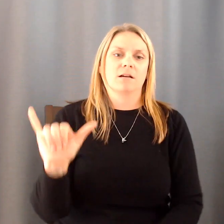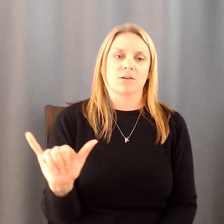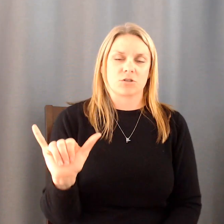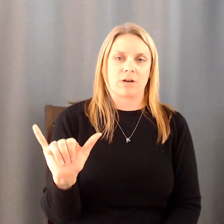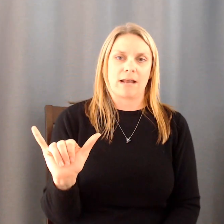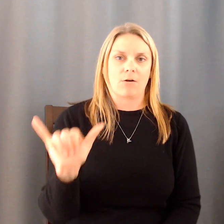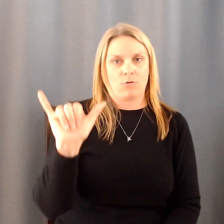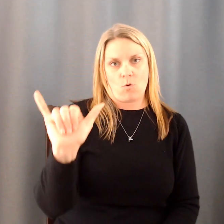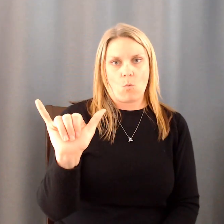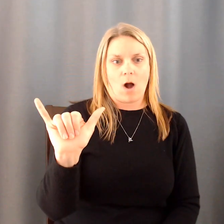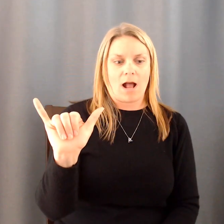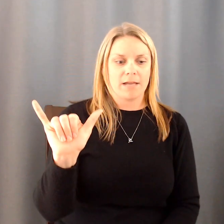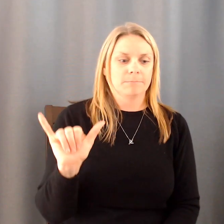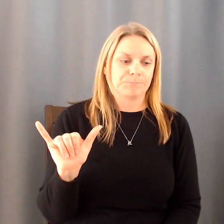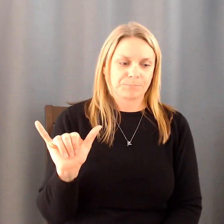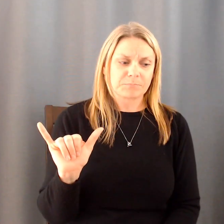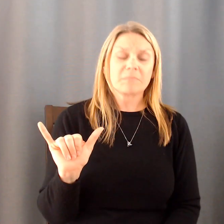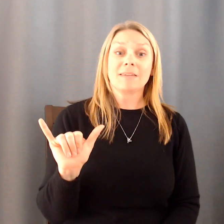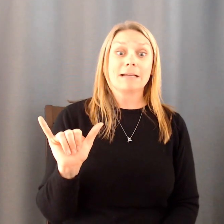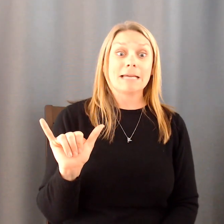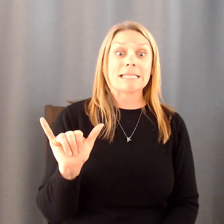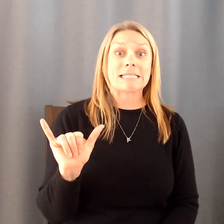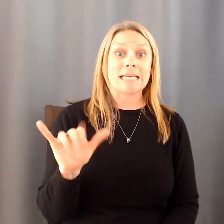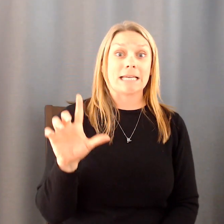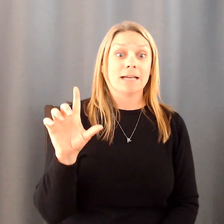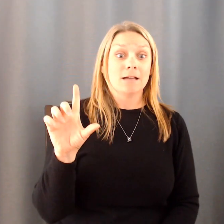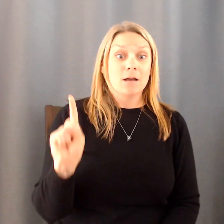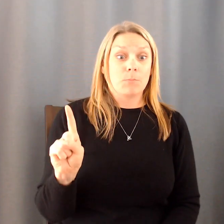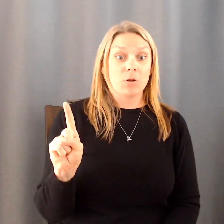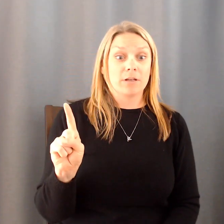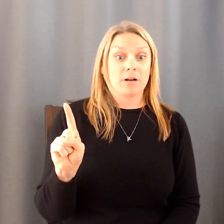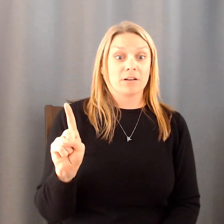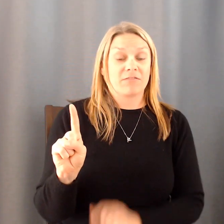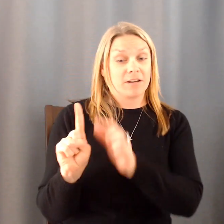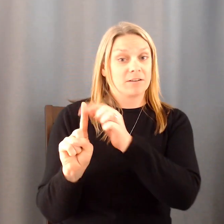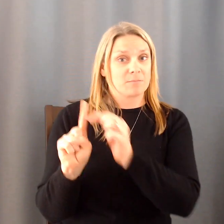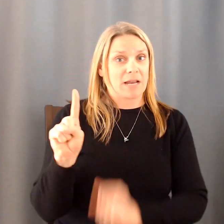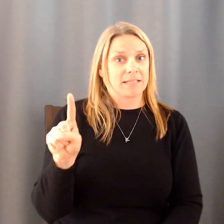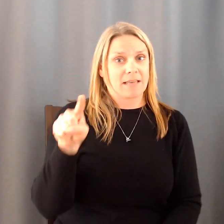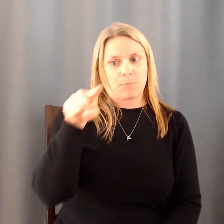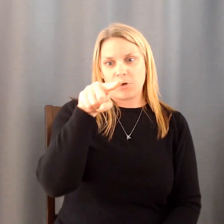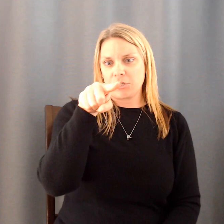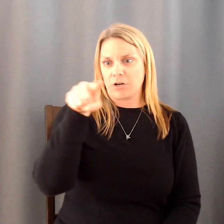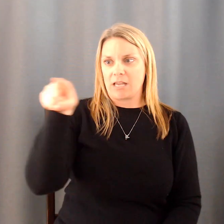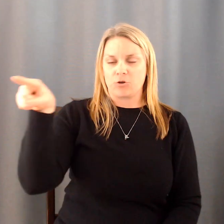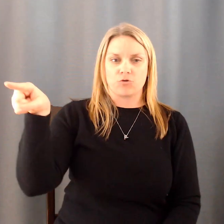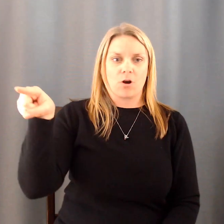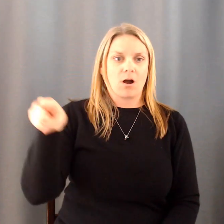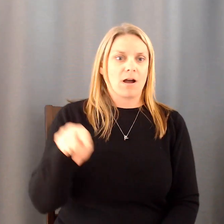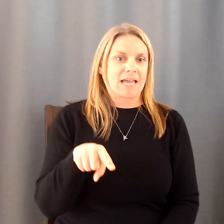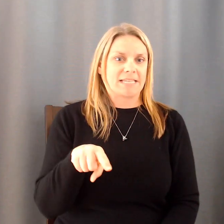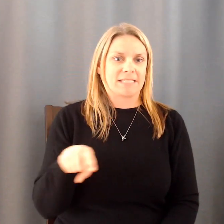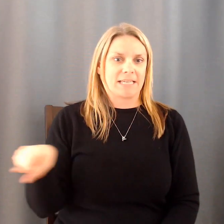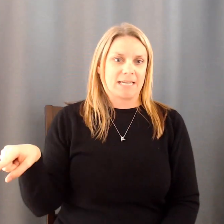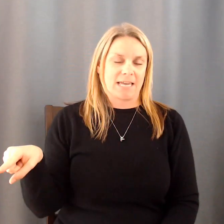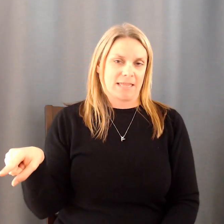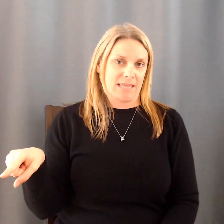straight out. Y. And Z. Pull in all your fingers minus that pointer and draw a Z in the